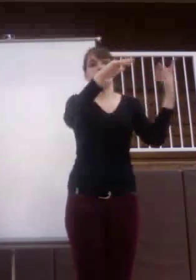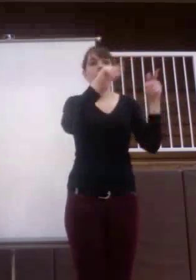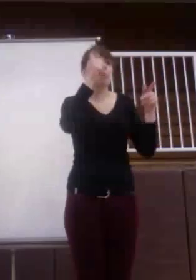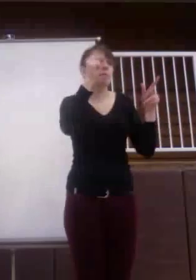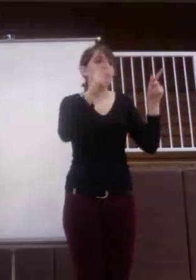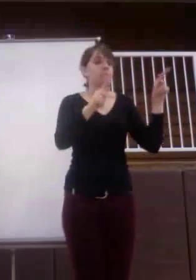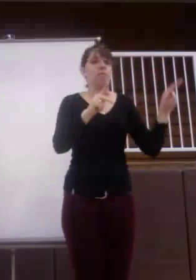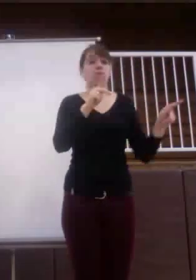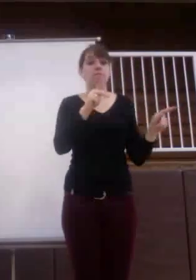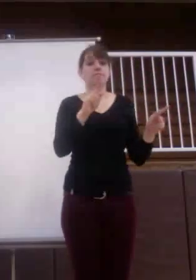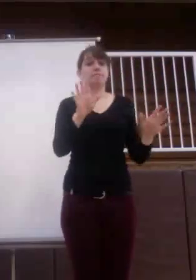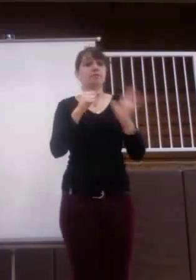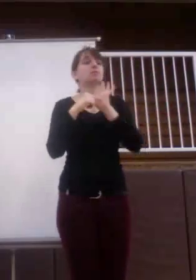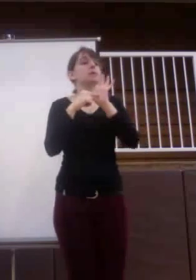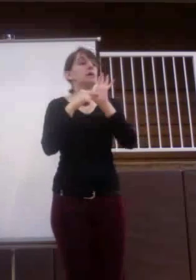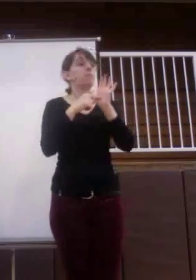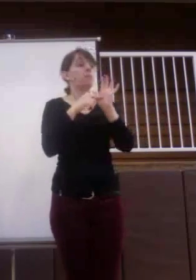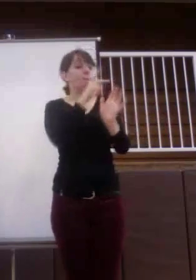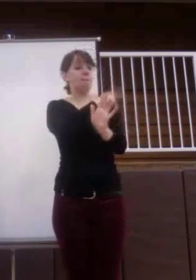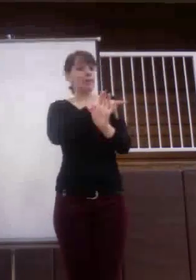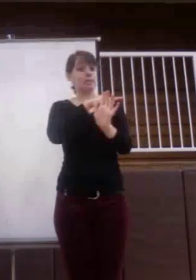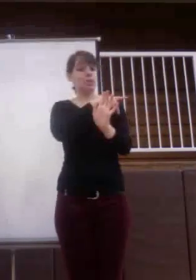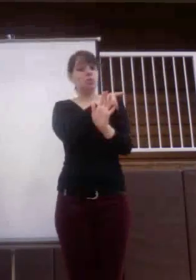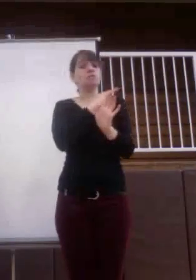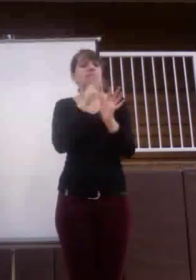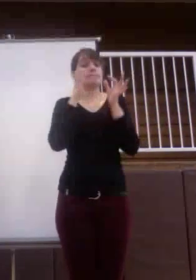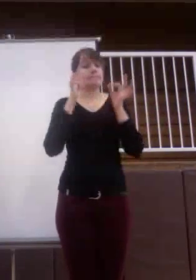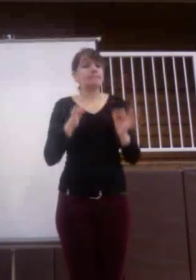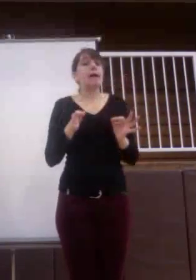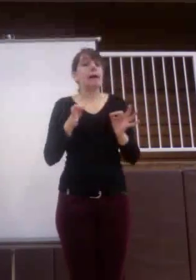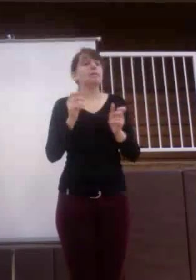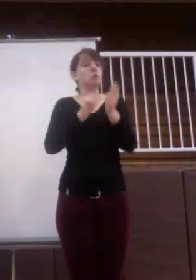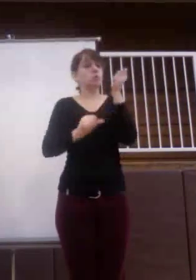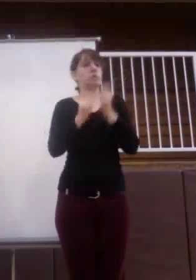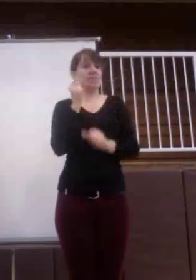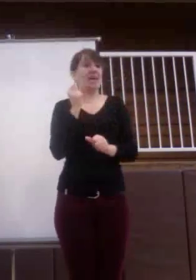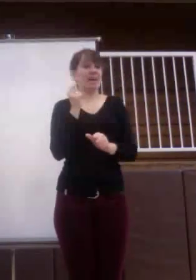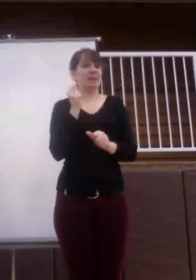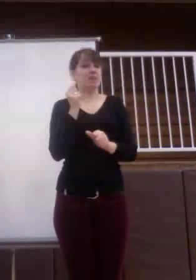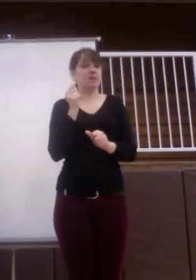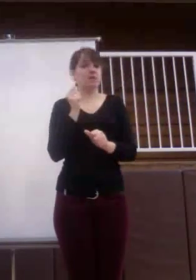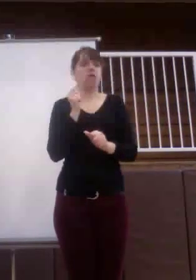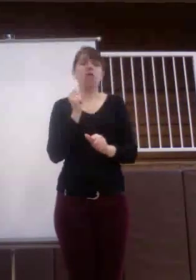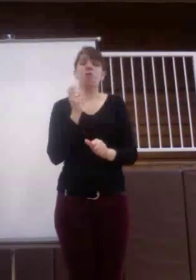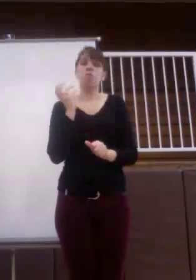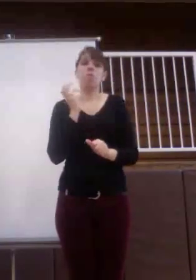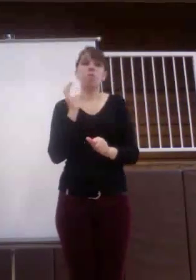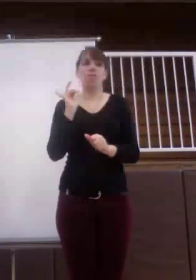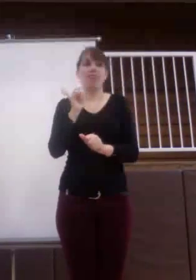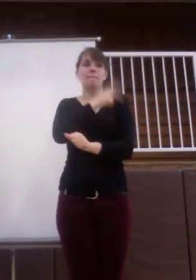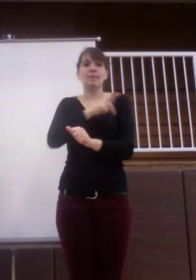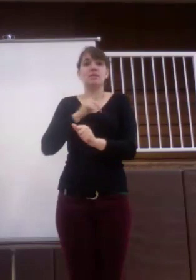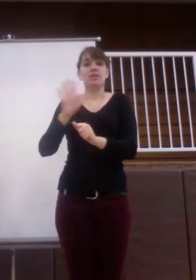The family of a patient who chooses to commit suicide may be devastated sometimes.